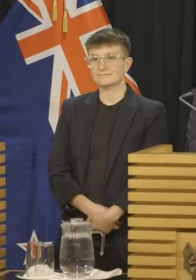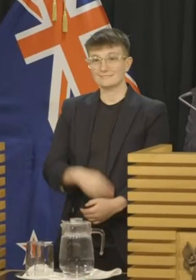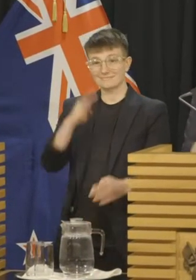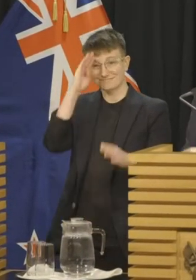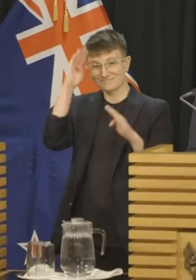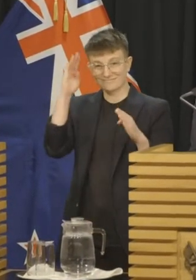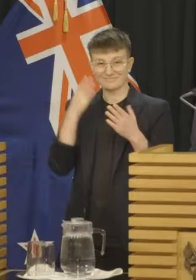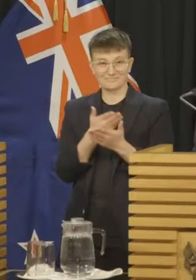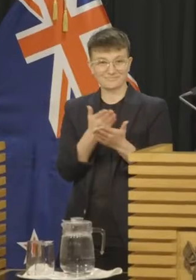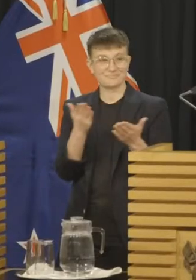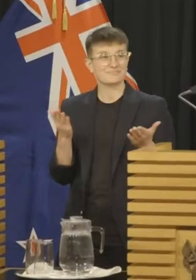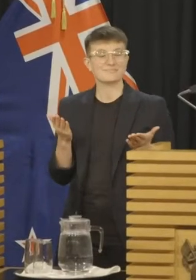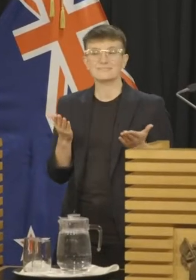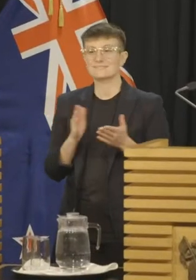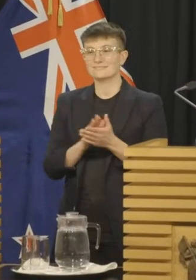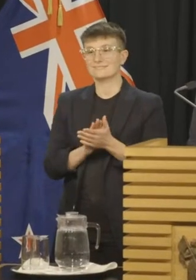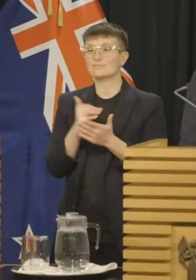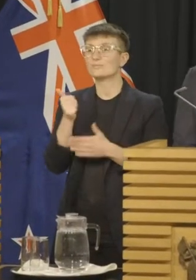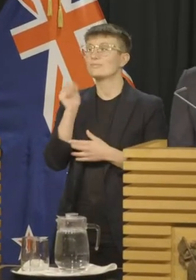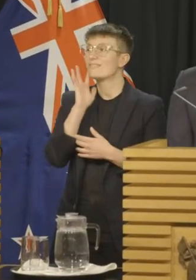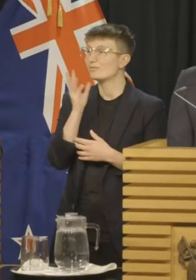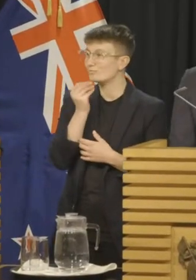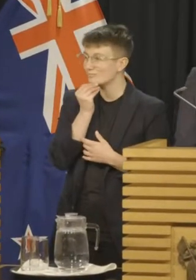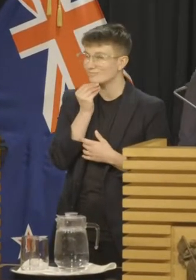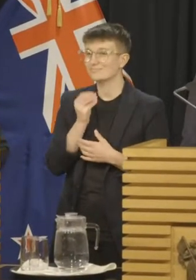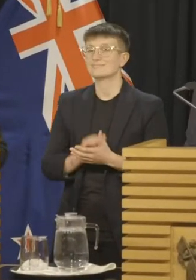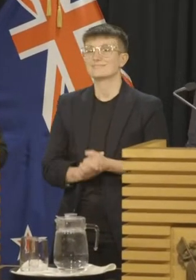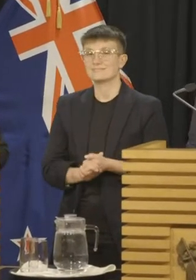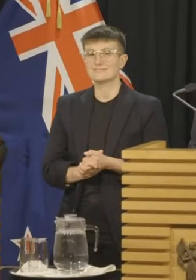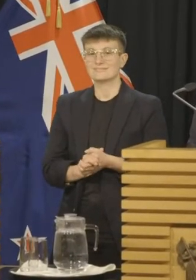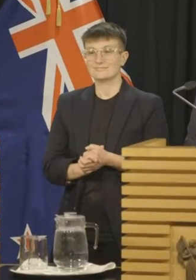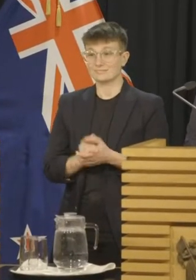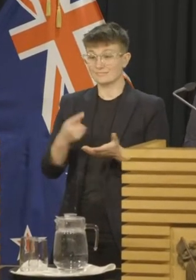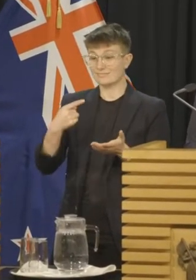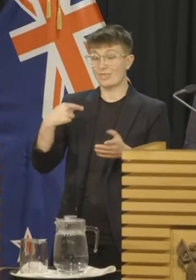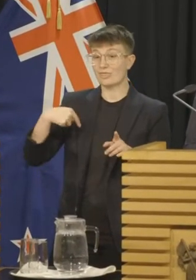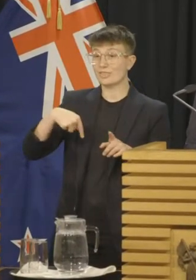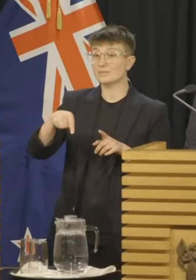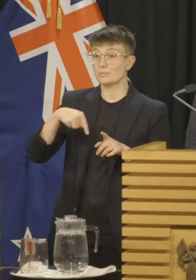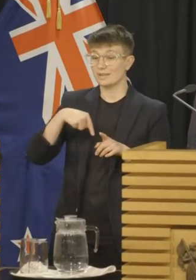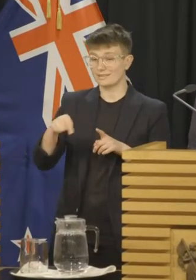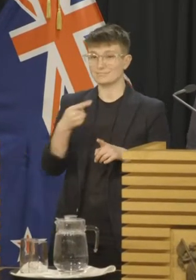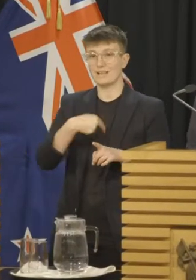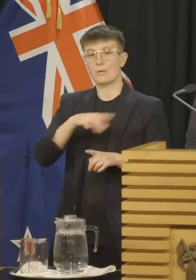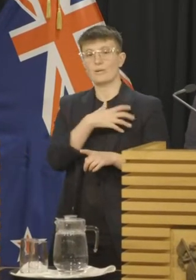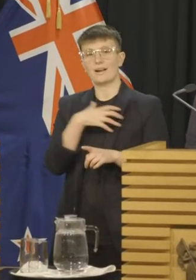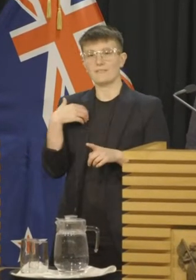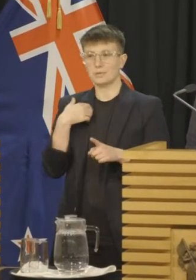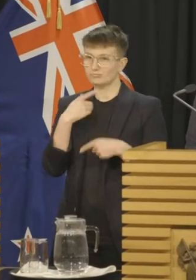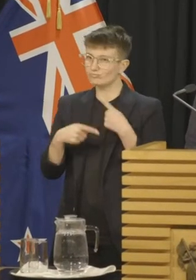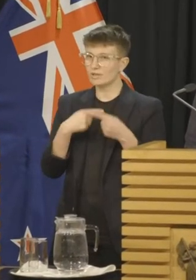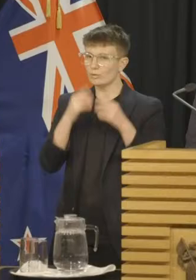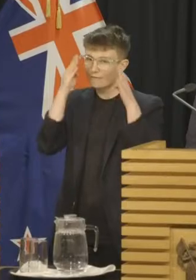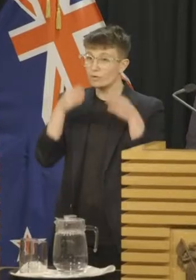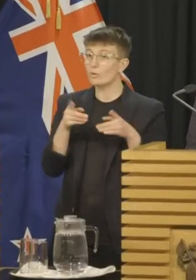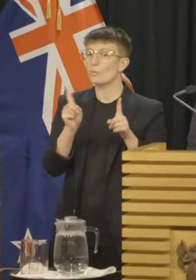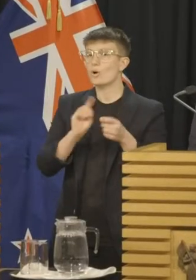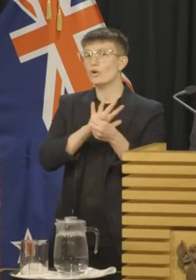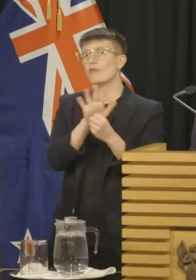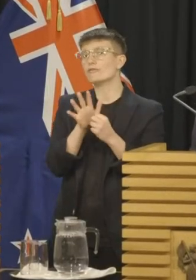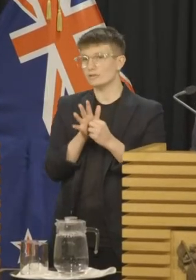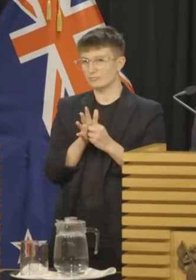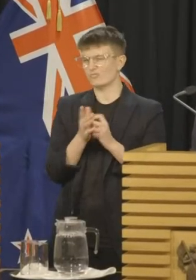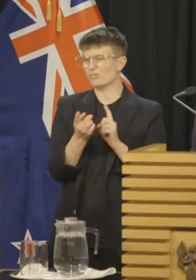Kia ora koutou katoa. Good afternoon. This week, the government continues to focus on our COVID response and